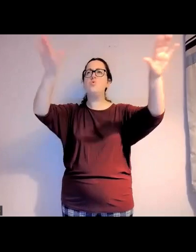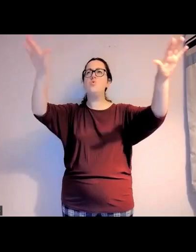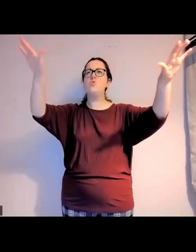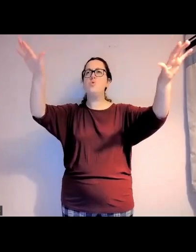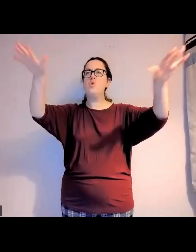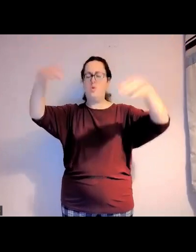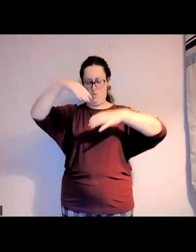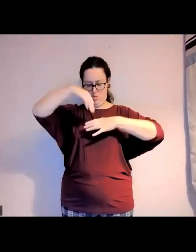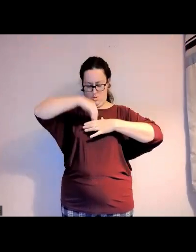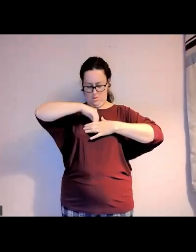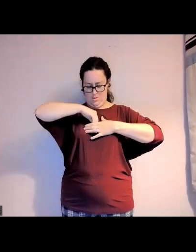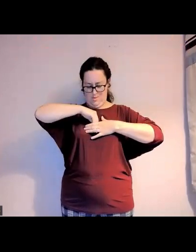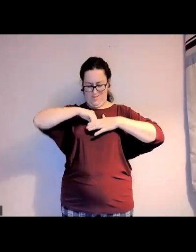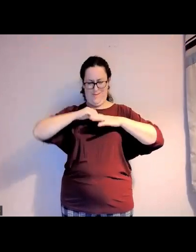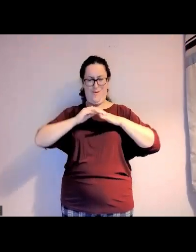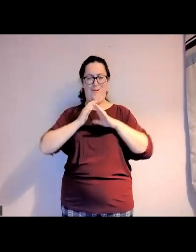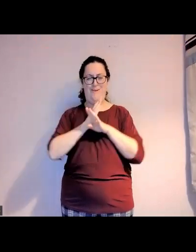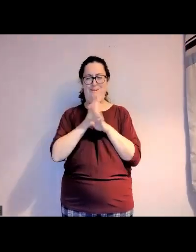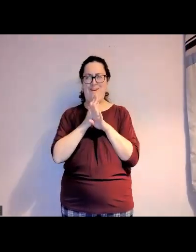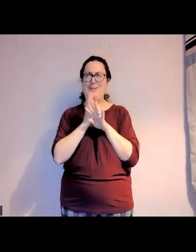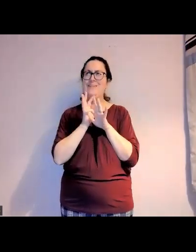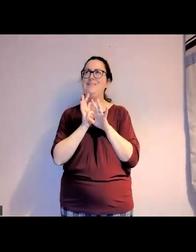inside I hide.